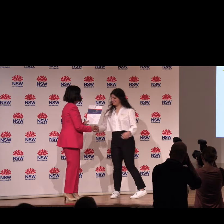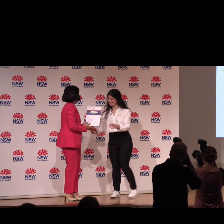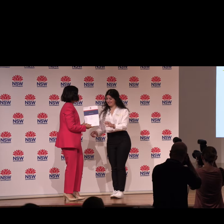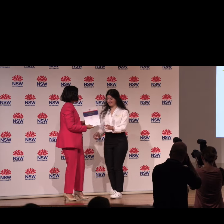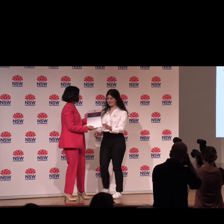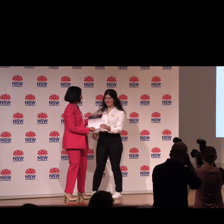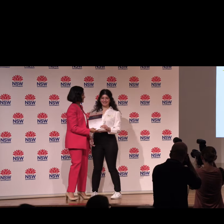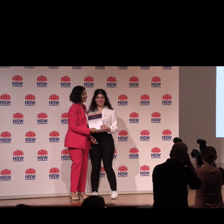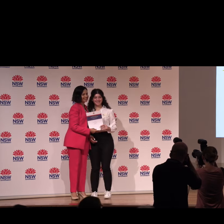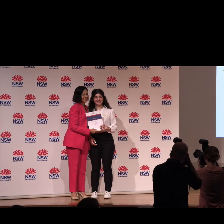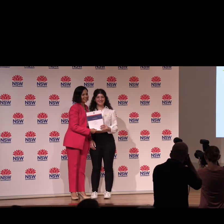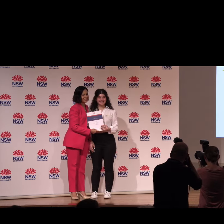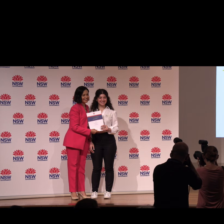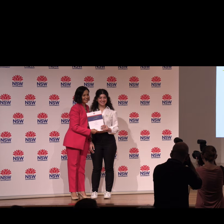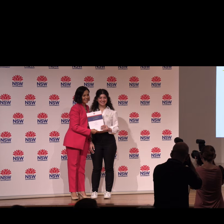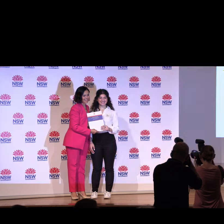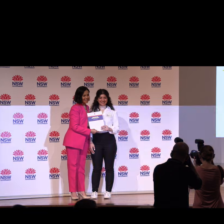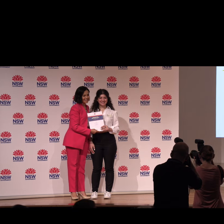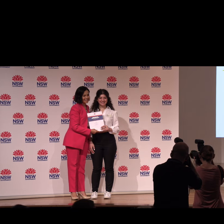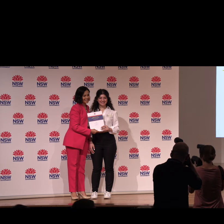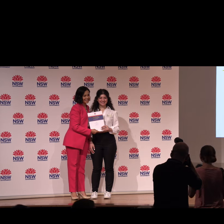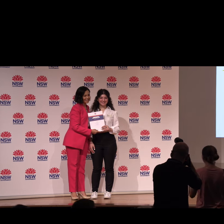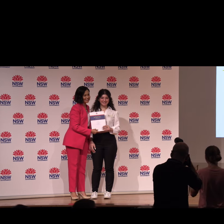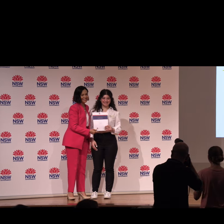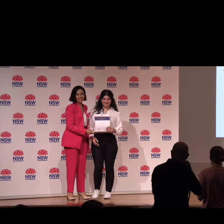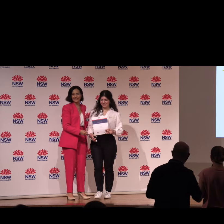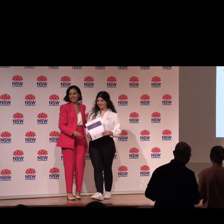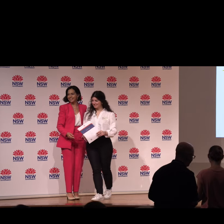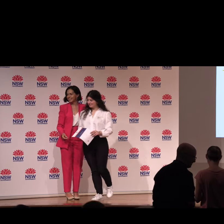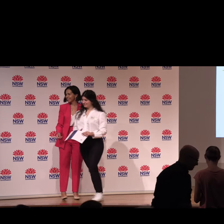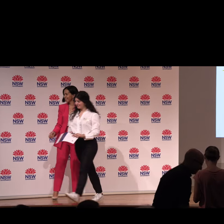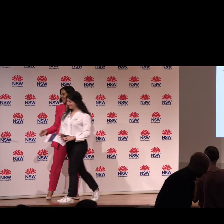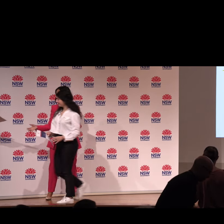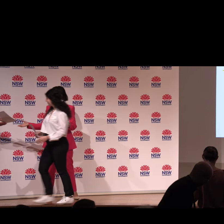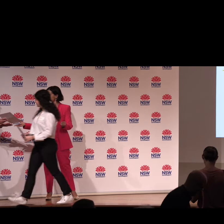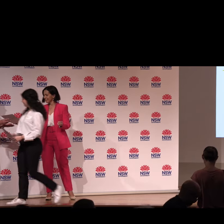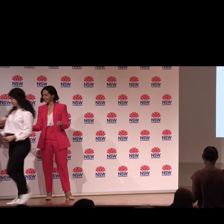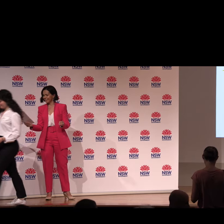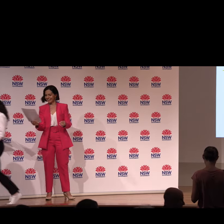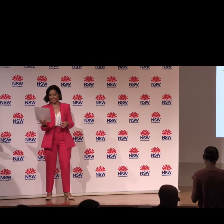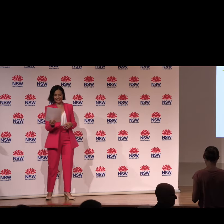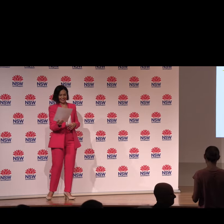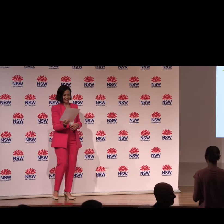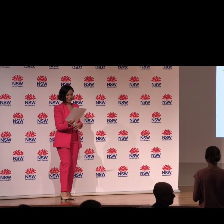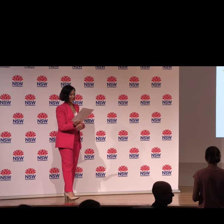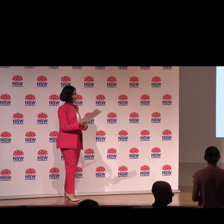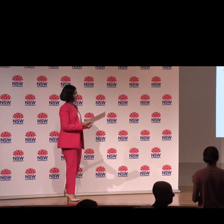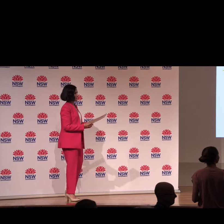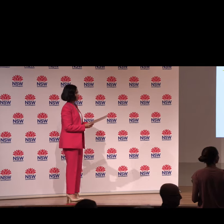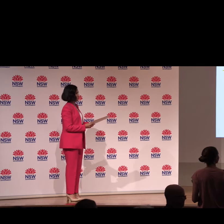In automotive examination, Flynn Adrian McCowan from TAFE Launchpad, Broadway.